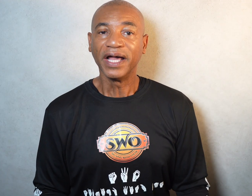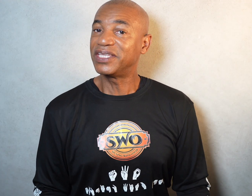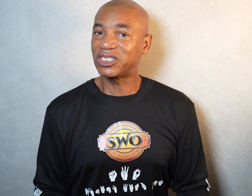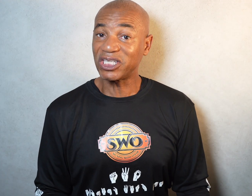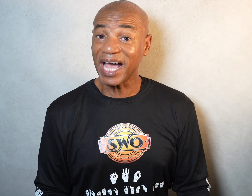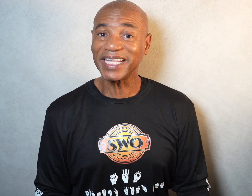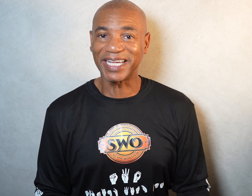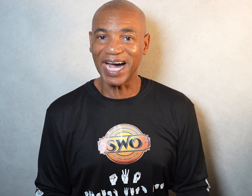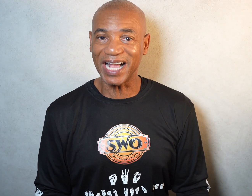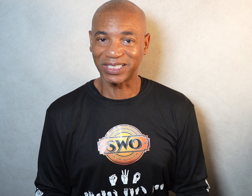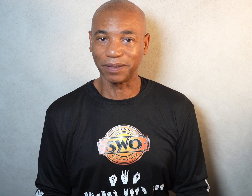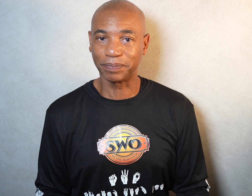The sign gossip.